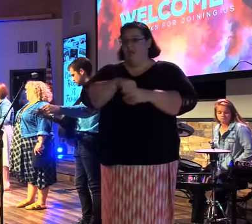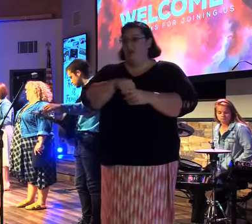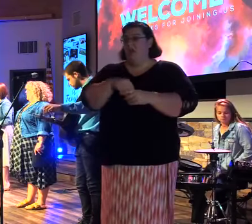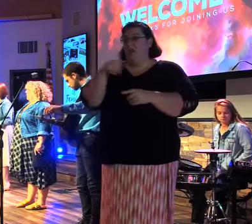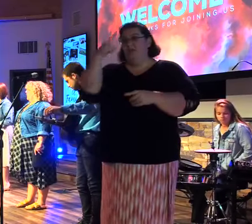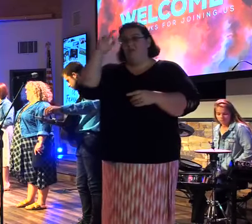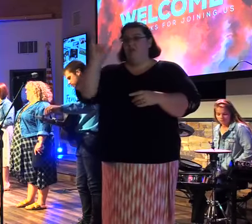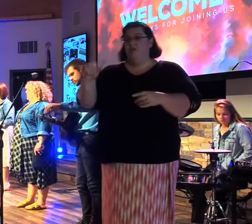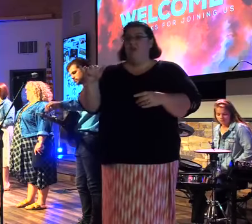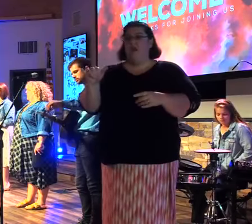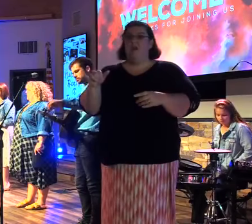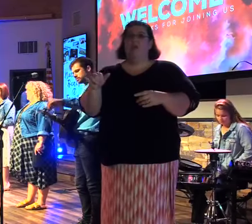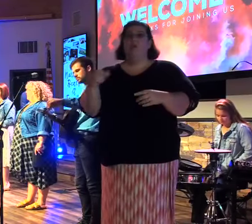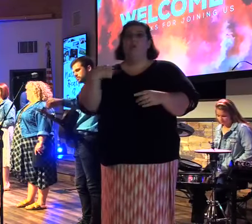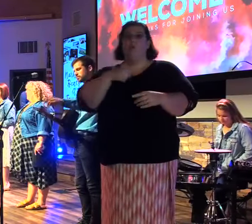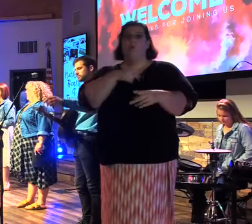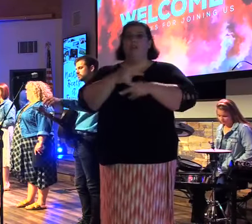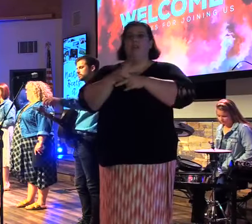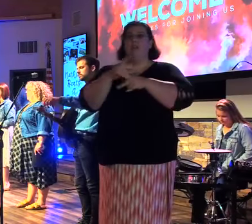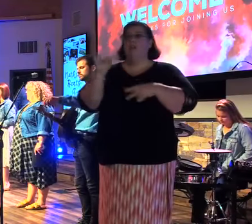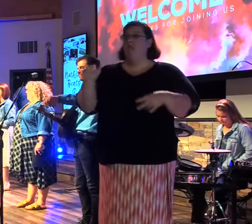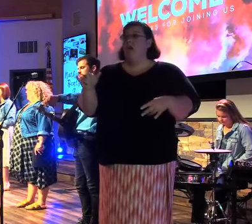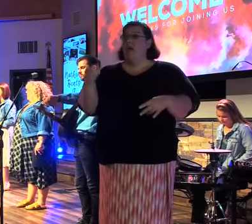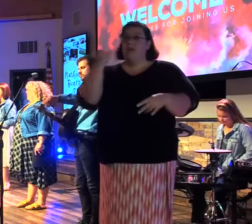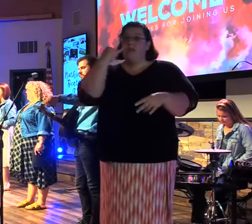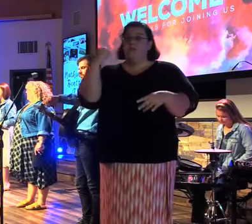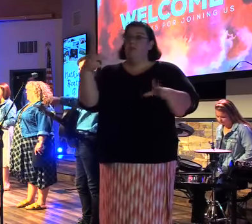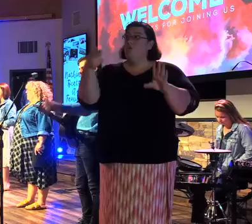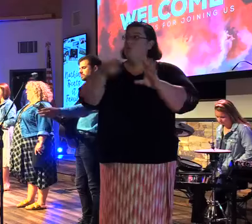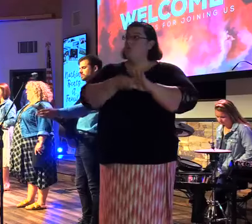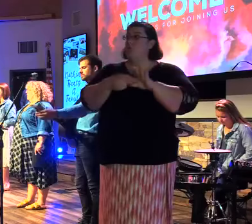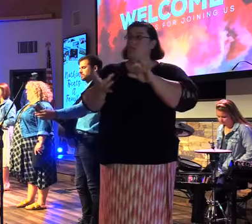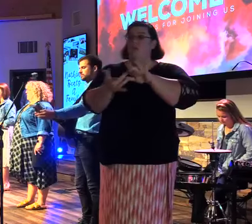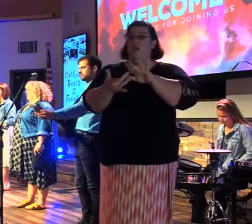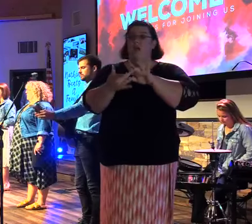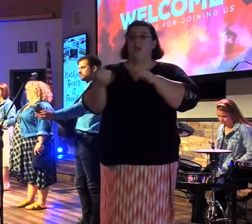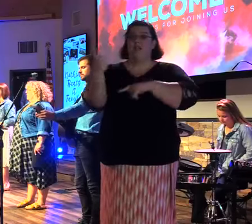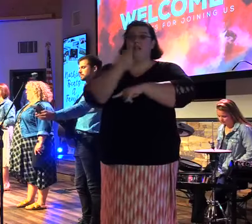offering in there, and we'll take care of it for you. If you're joining us online, you can go to